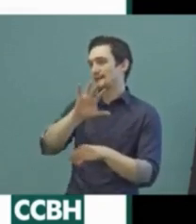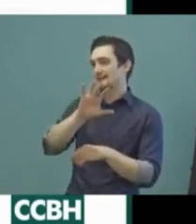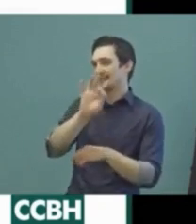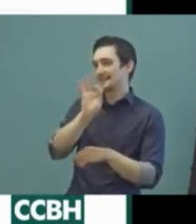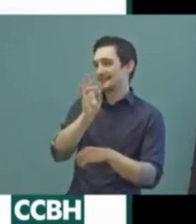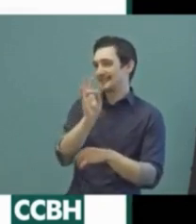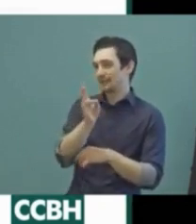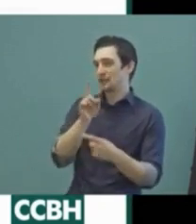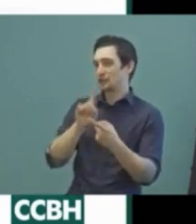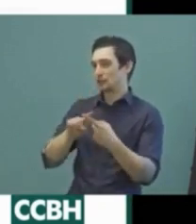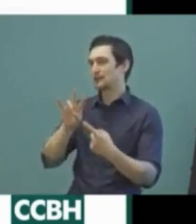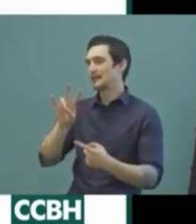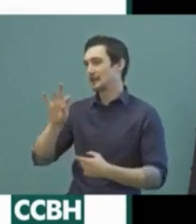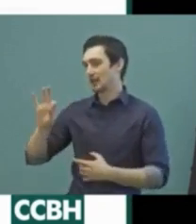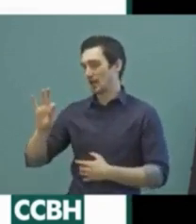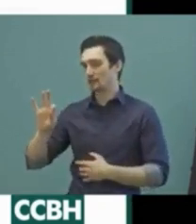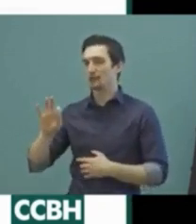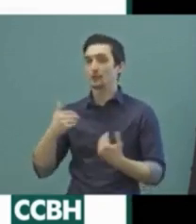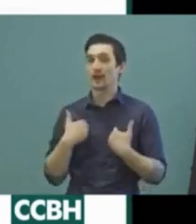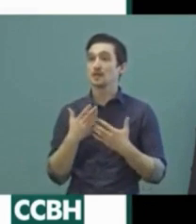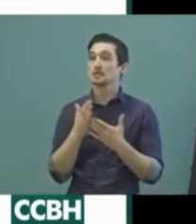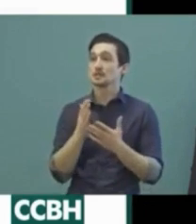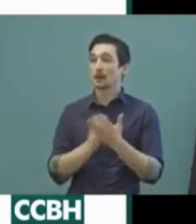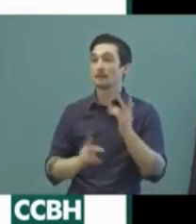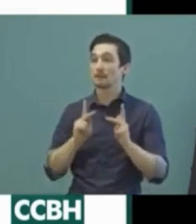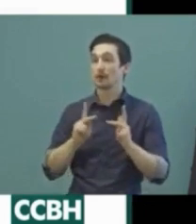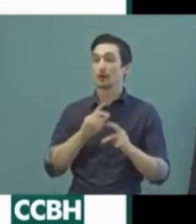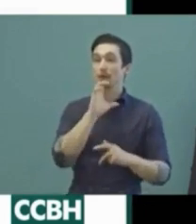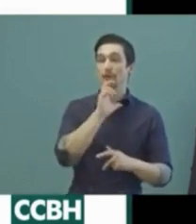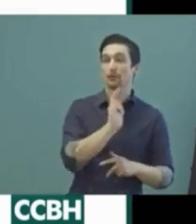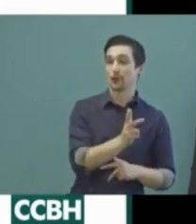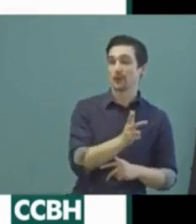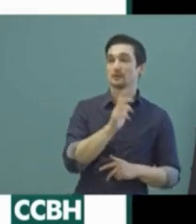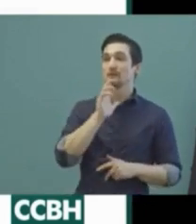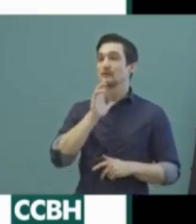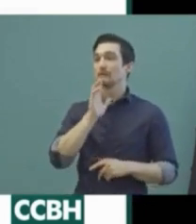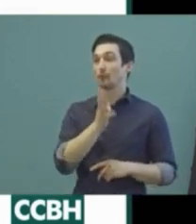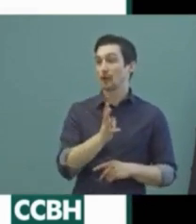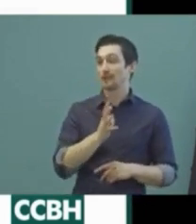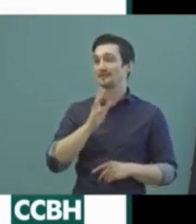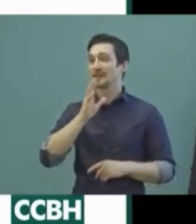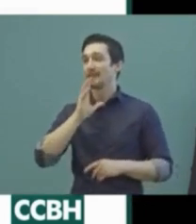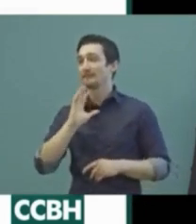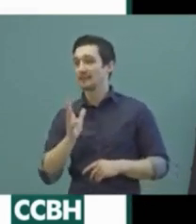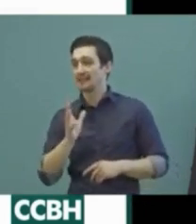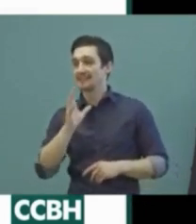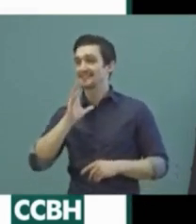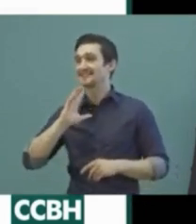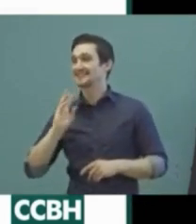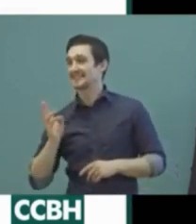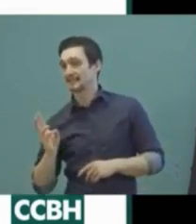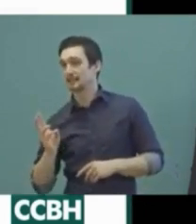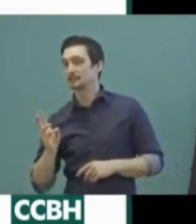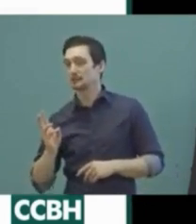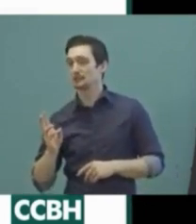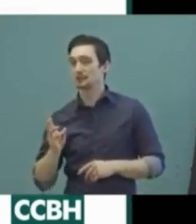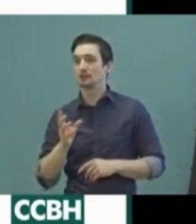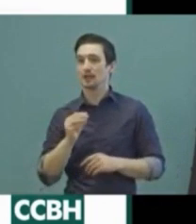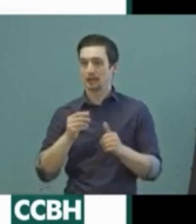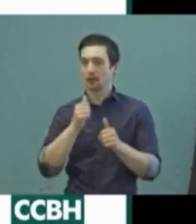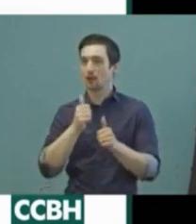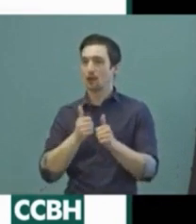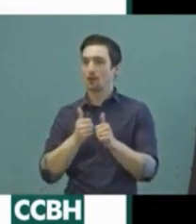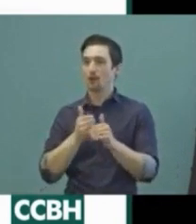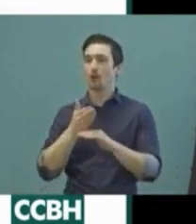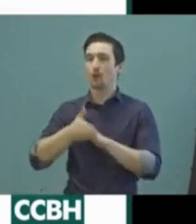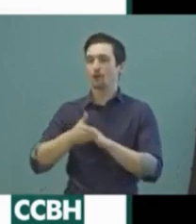we have had admissions of people in their 30s, 40s, 50s, 60s, and older than